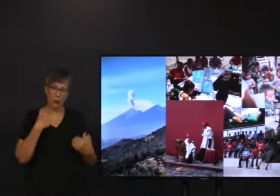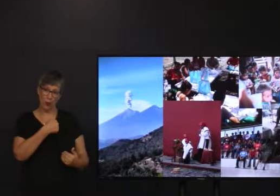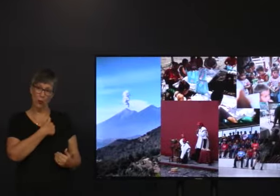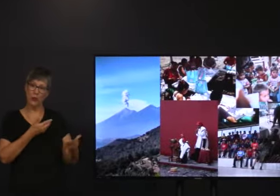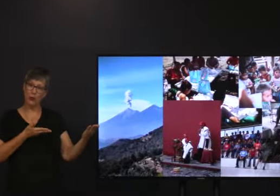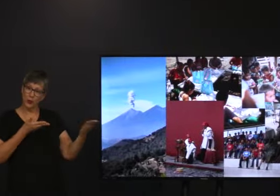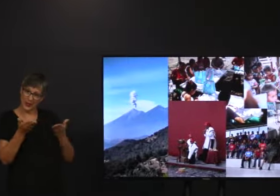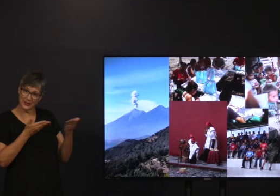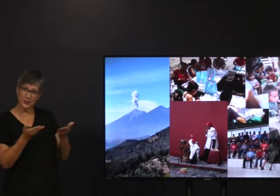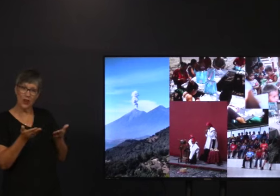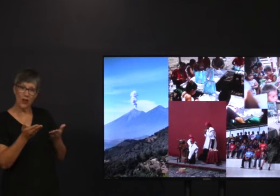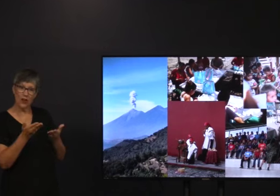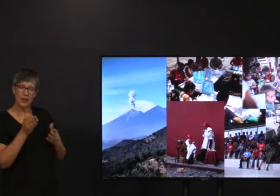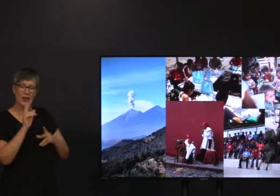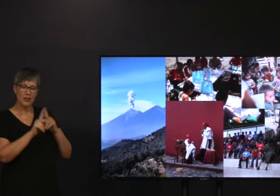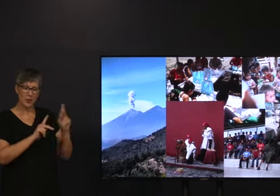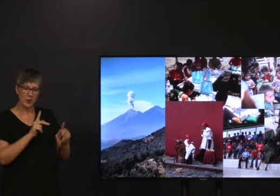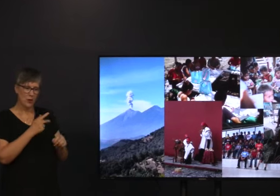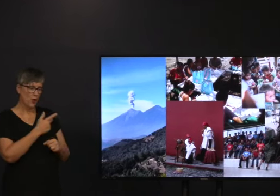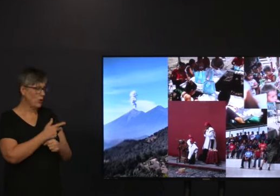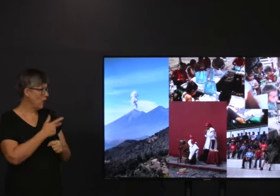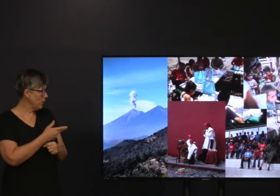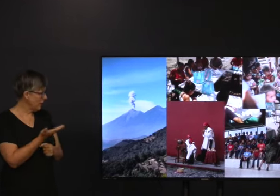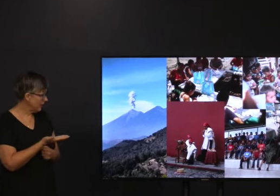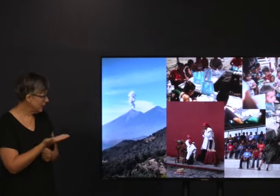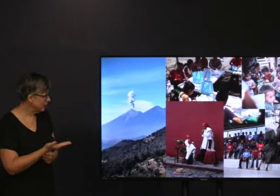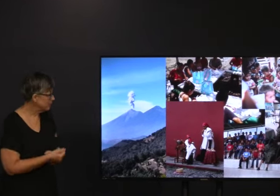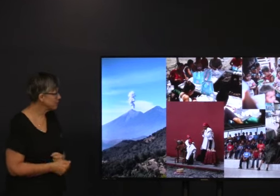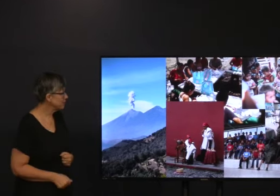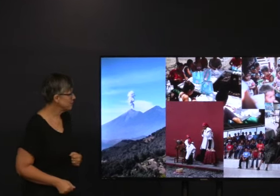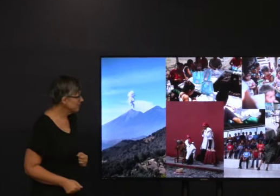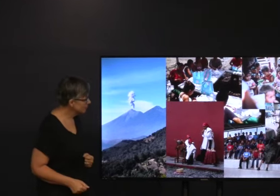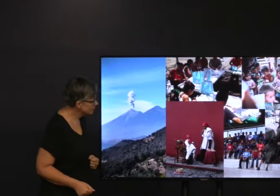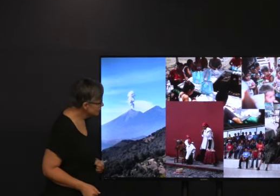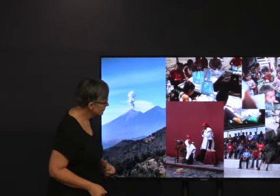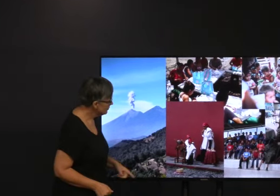do service the people of Guatemala.